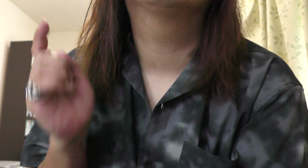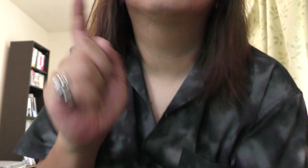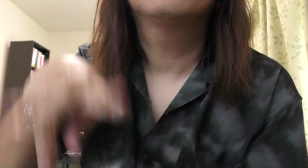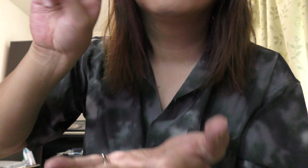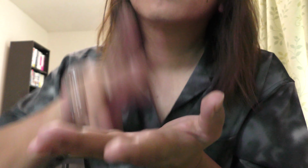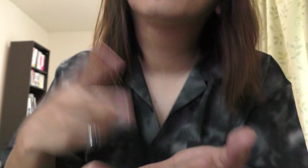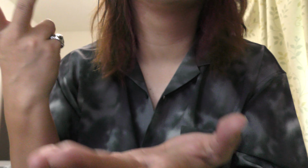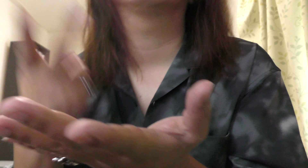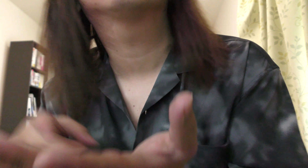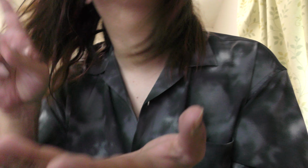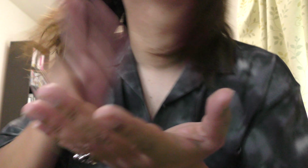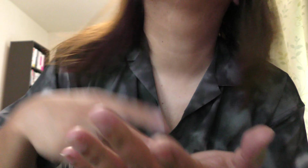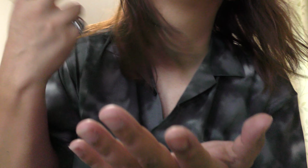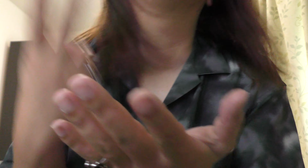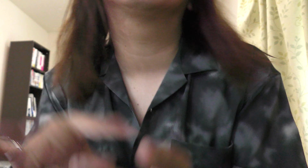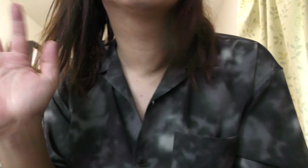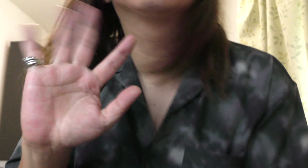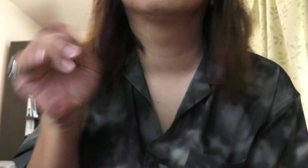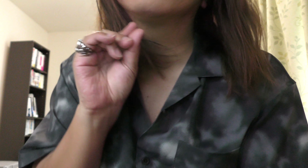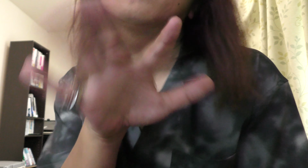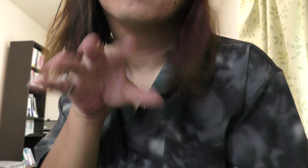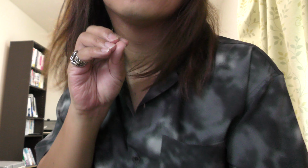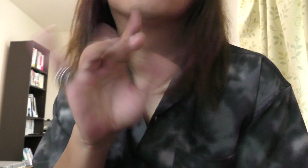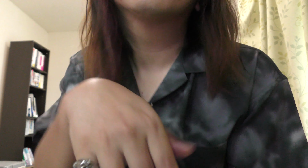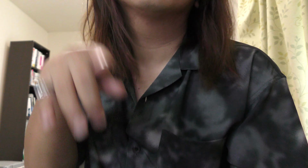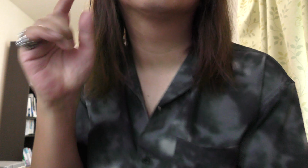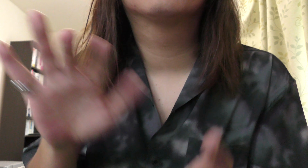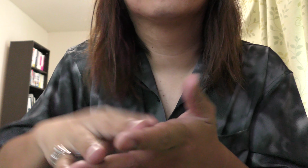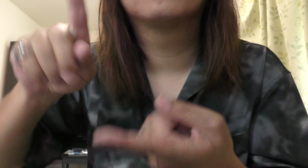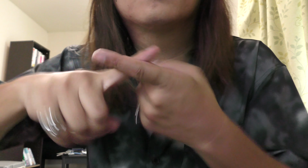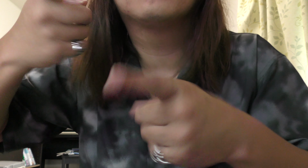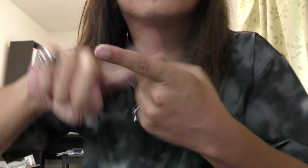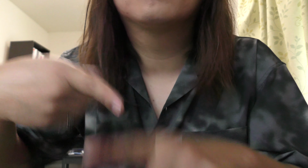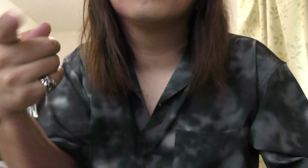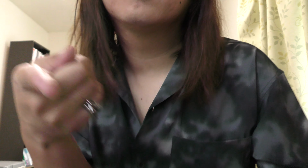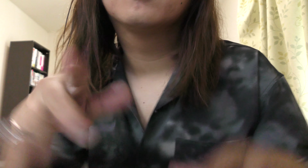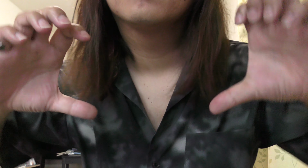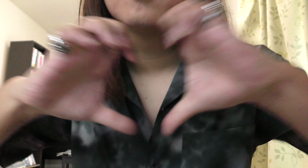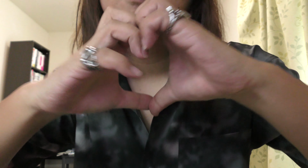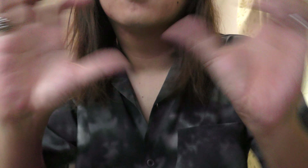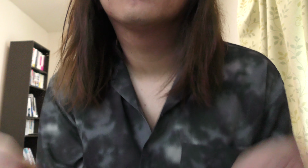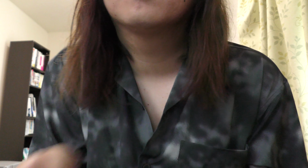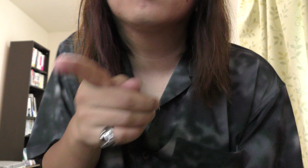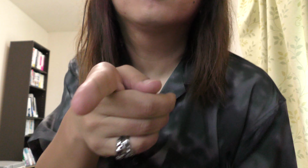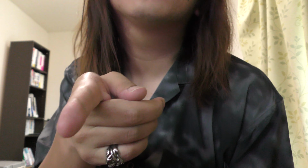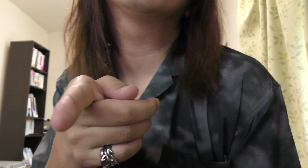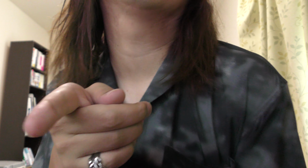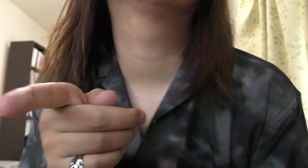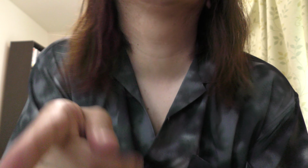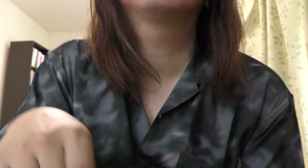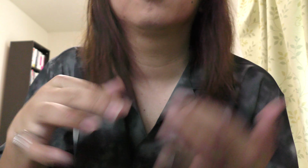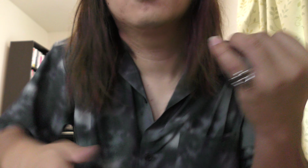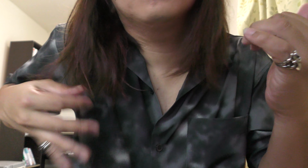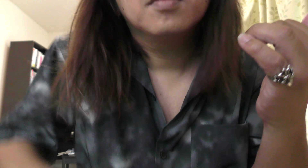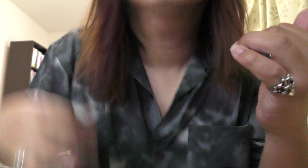He was a skater boy, she said see you later boy, he wasn't good enough for her Now he's a